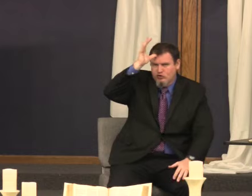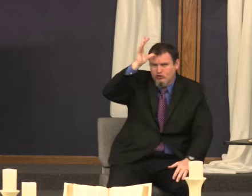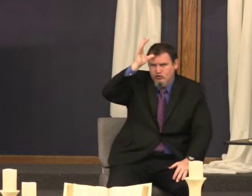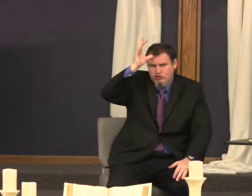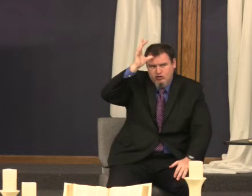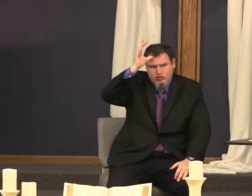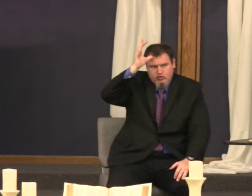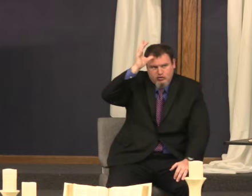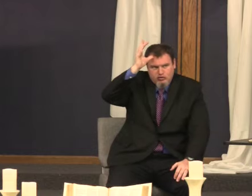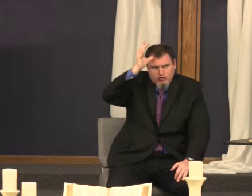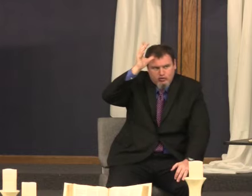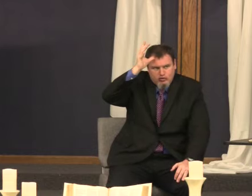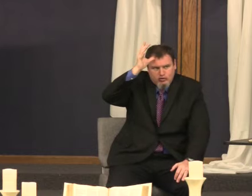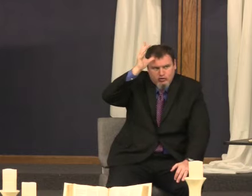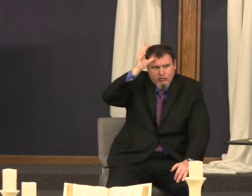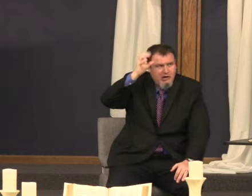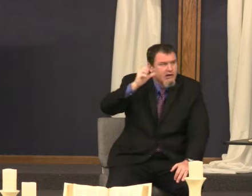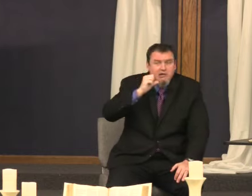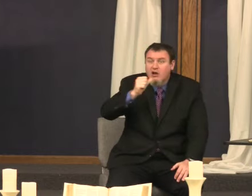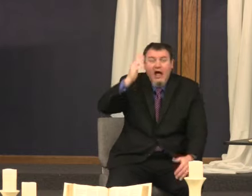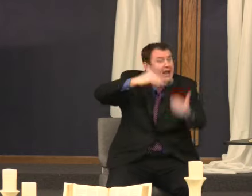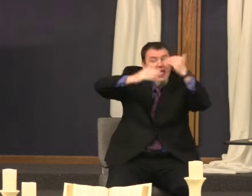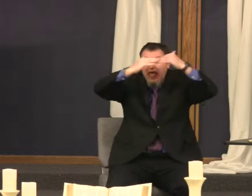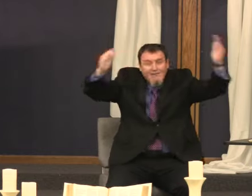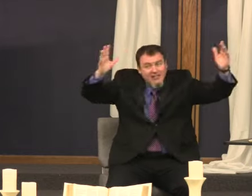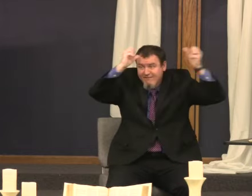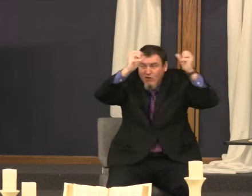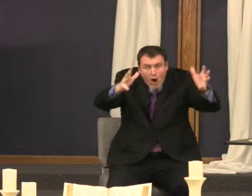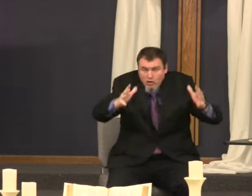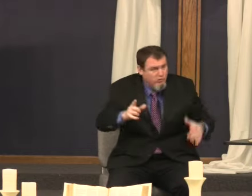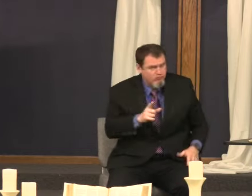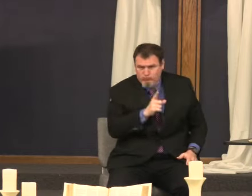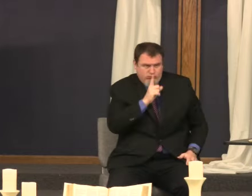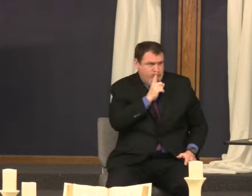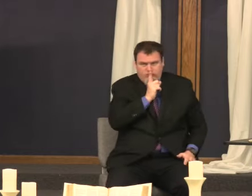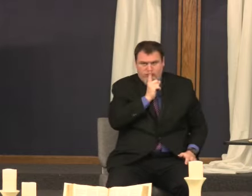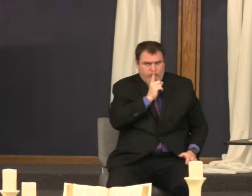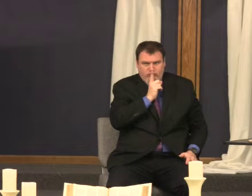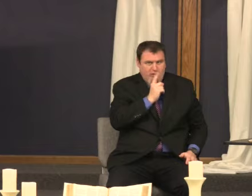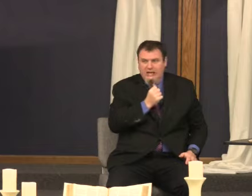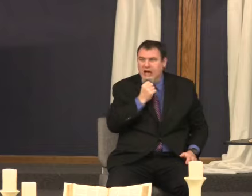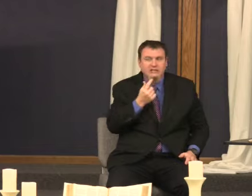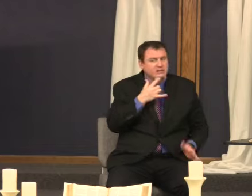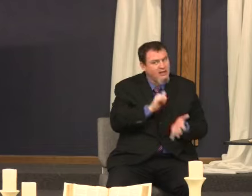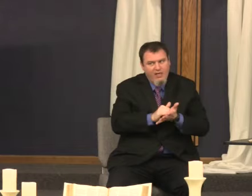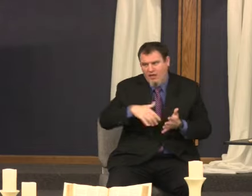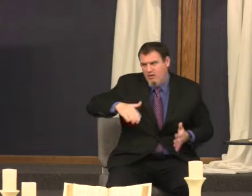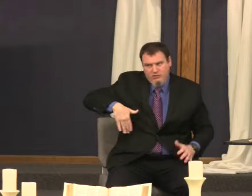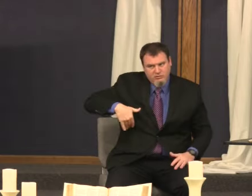Just the natural, normal word Father. Not Heavenly Father. He doesn't say anything about Heavenly Father.